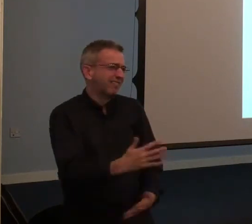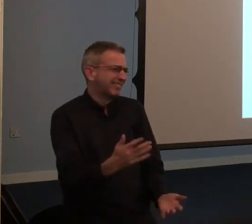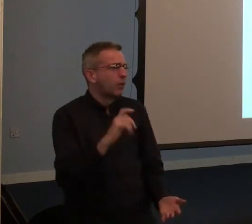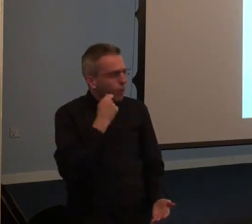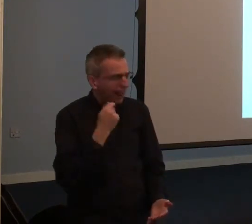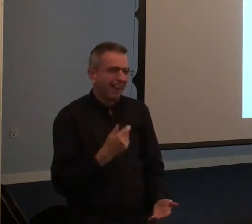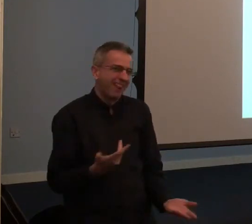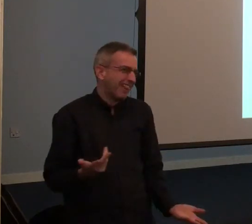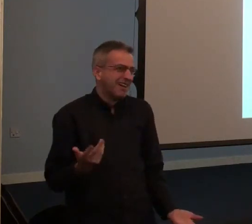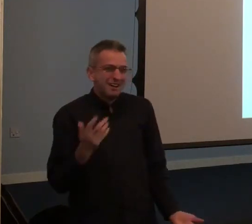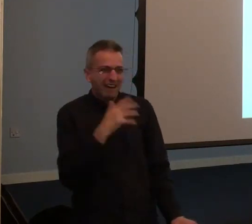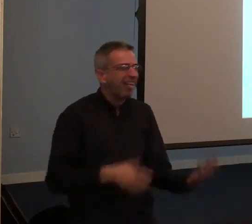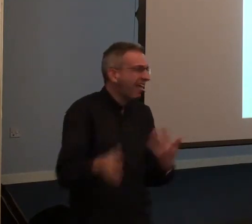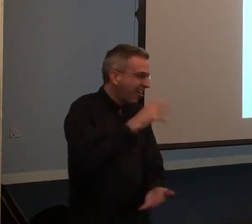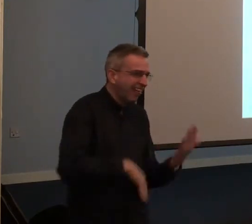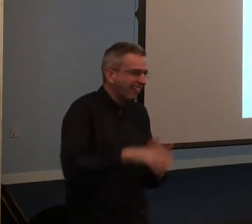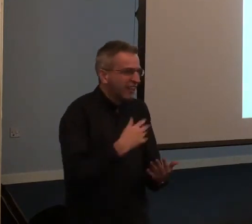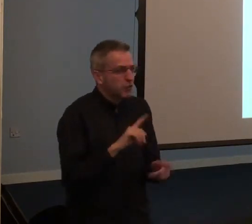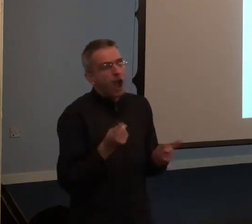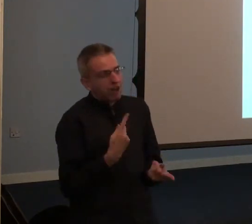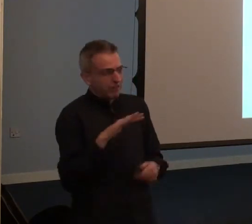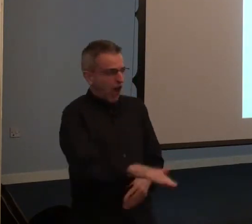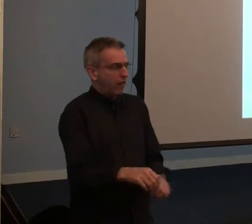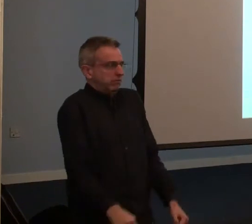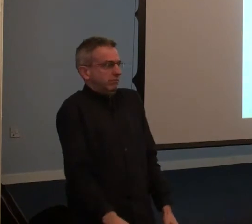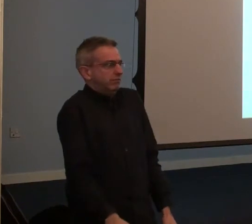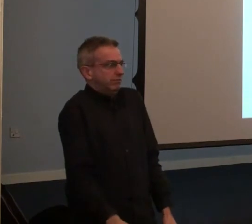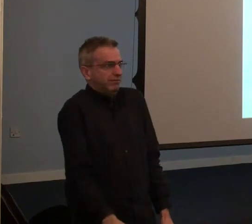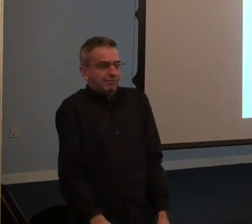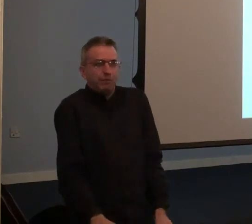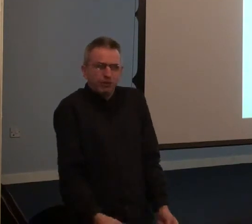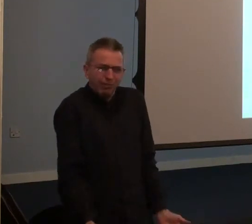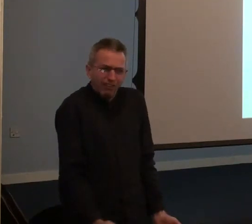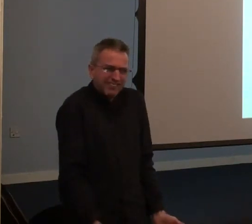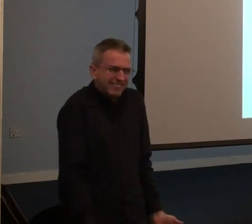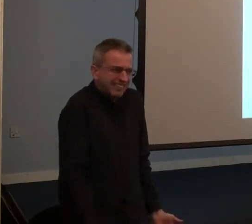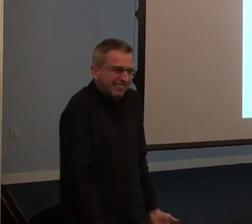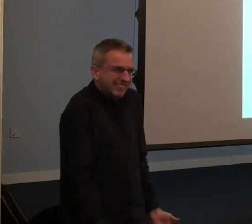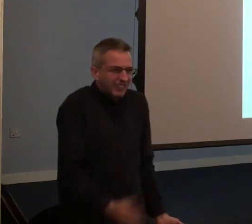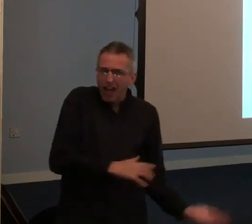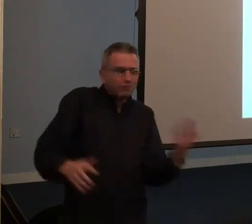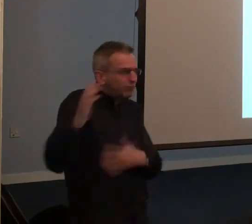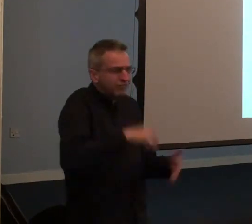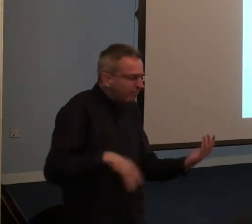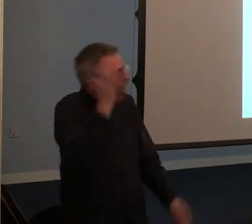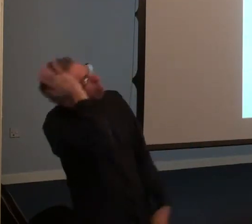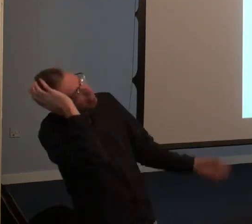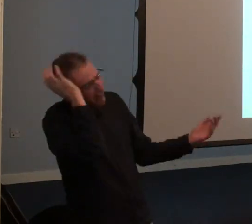I mean, it's a child. Of course, the child is going to play and move about, and you can't have them rigid so that they don't fall and damage this brain stem. I mean, that's impossible,